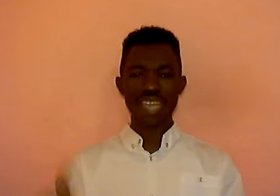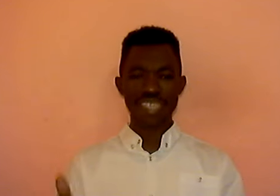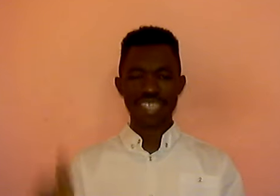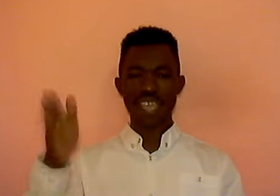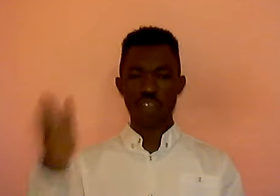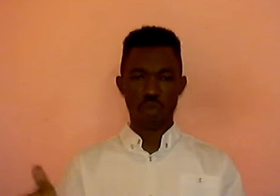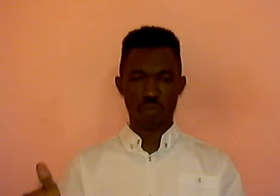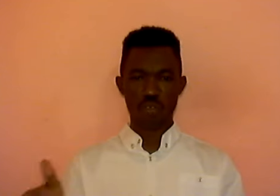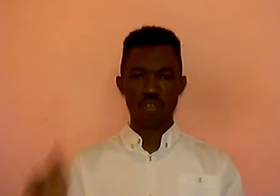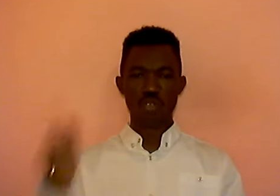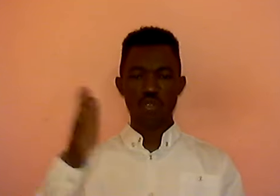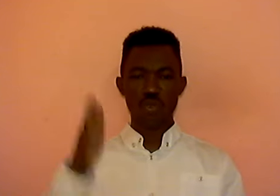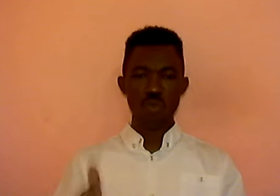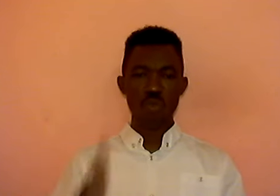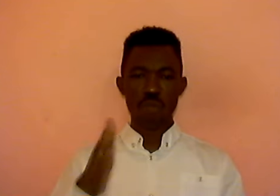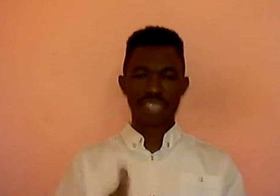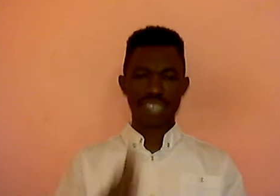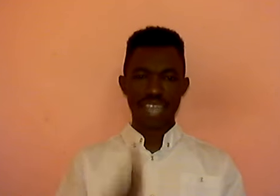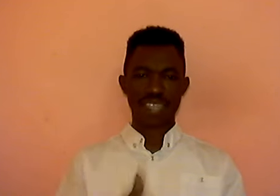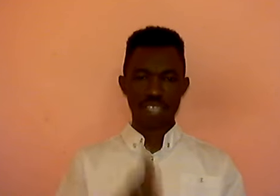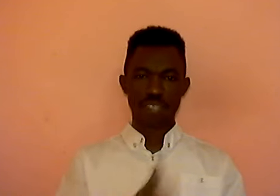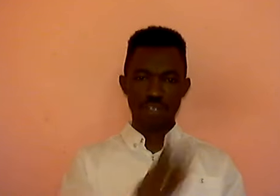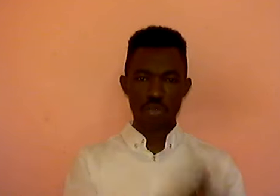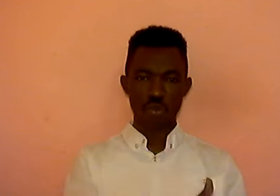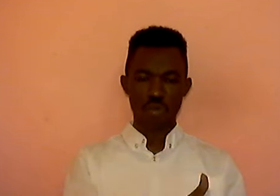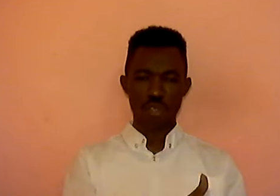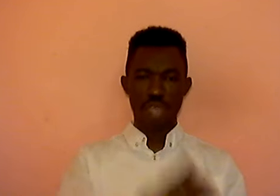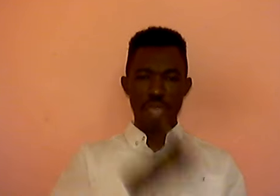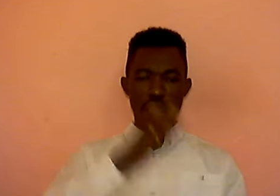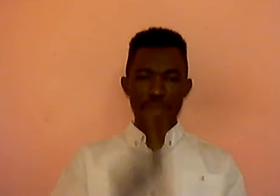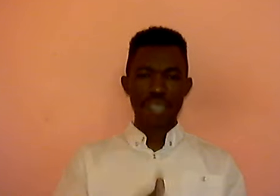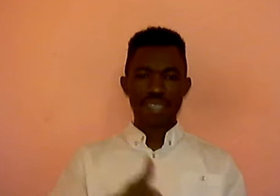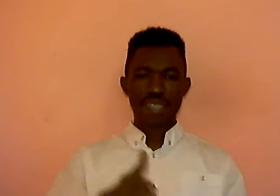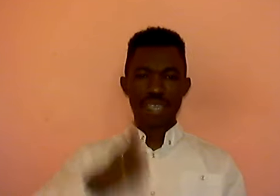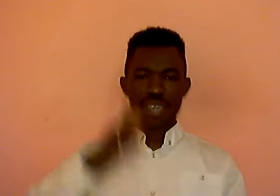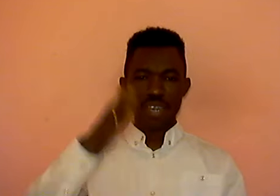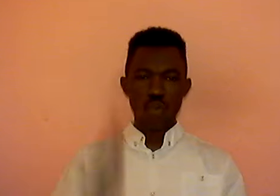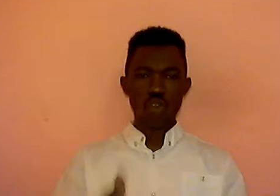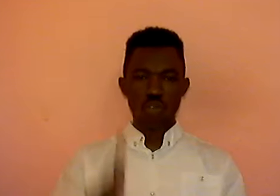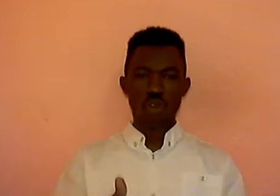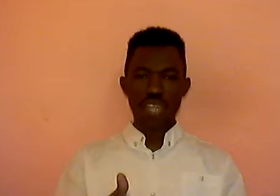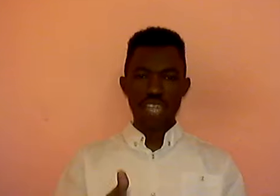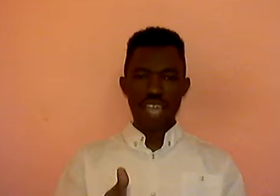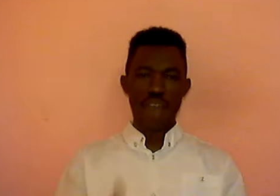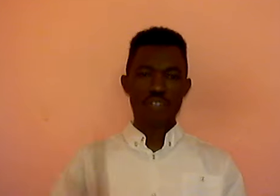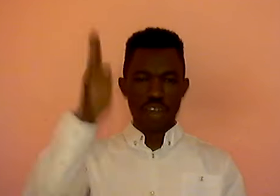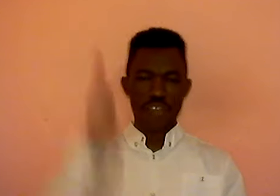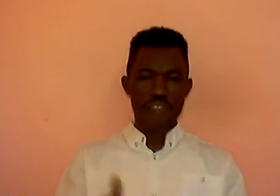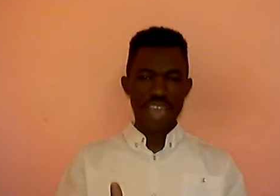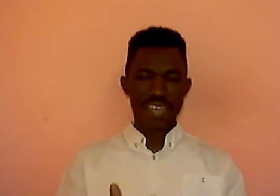dirty enough, no material things for you. But the word of God have nullified it